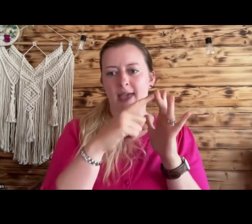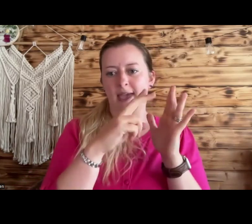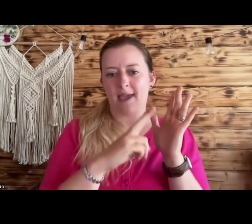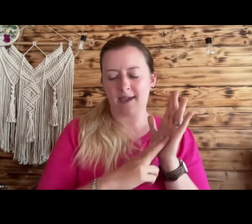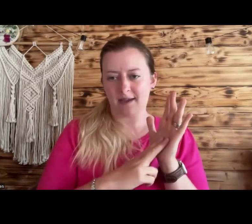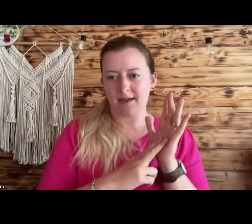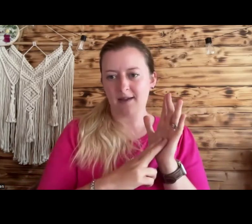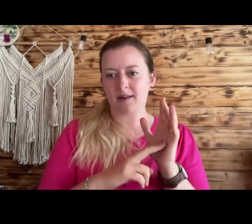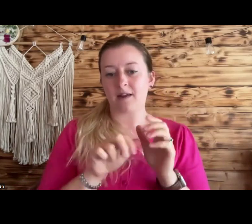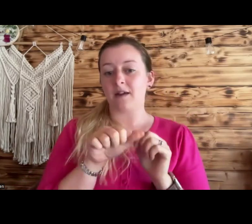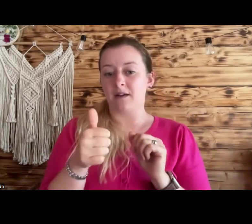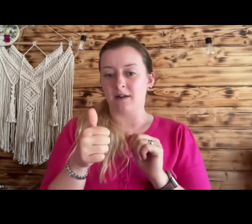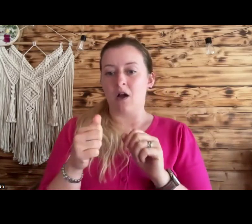blend,